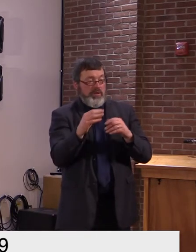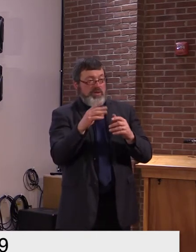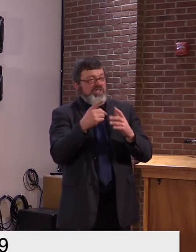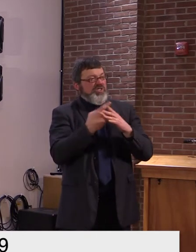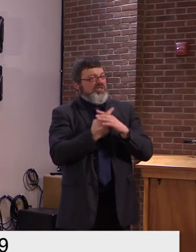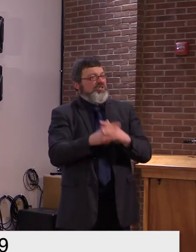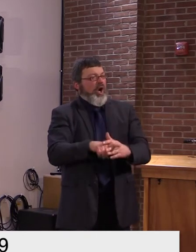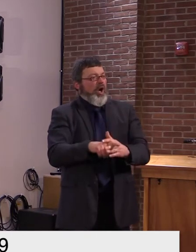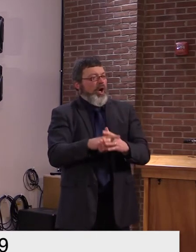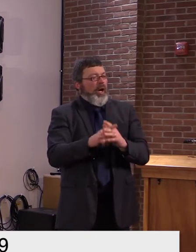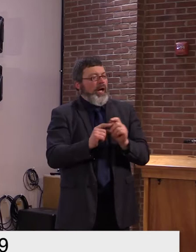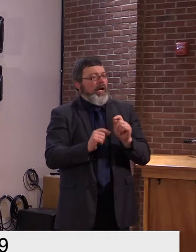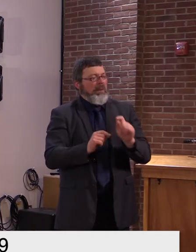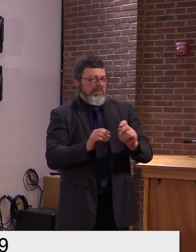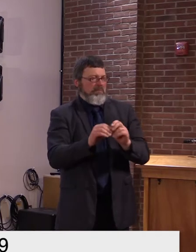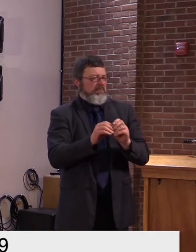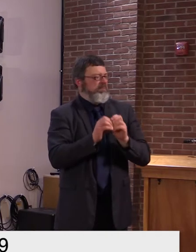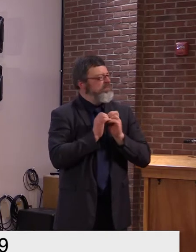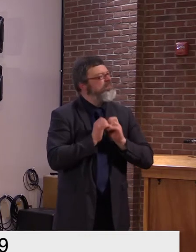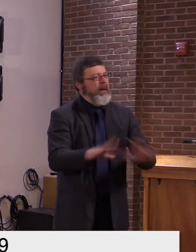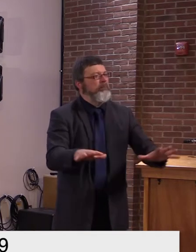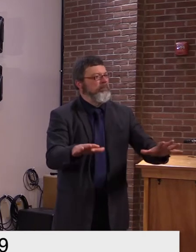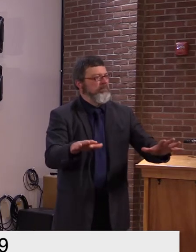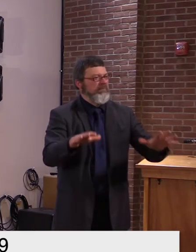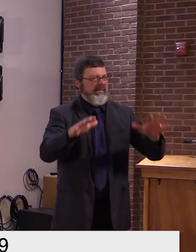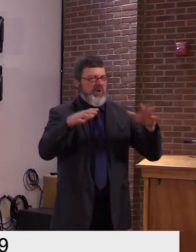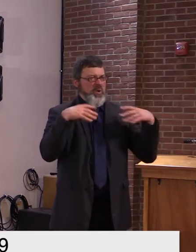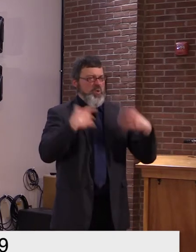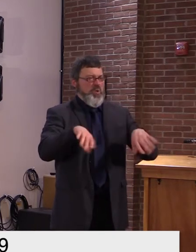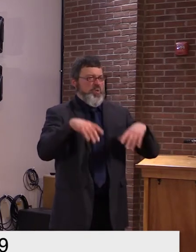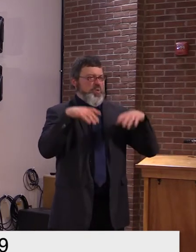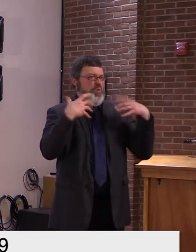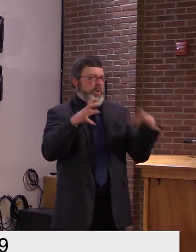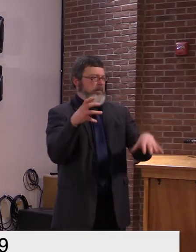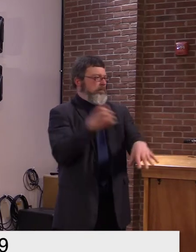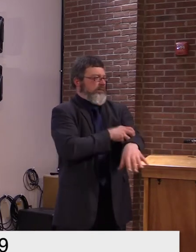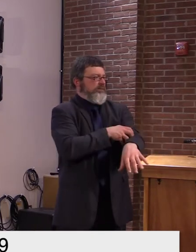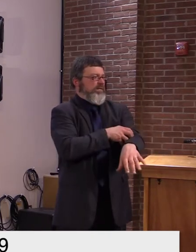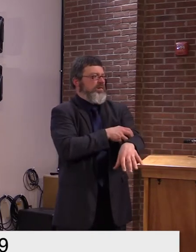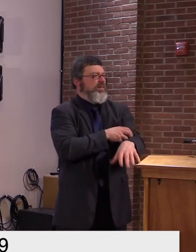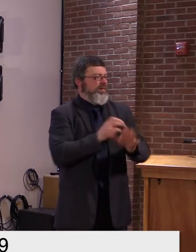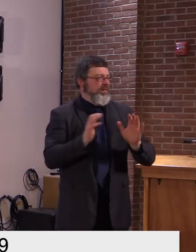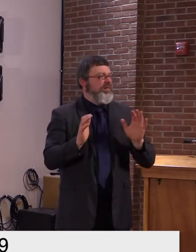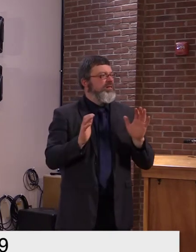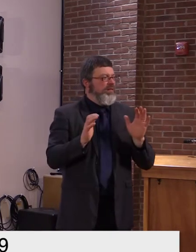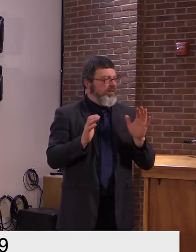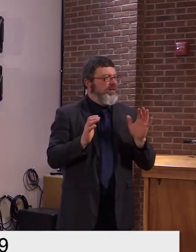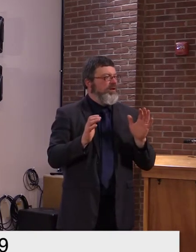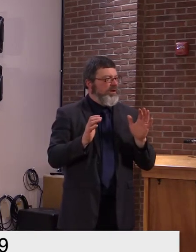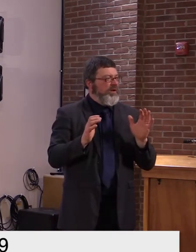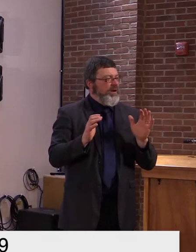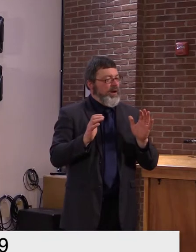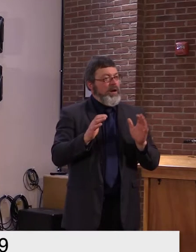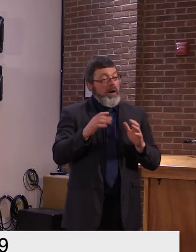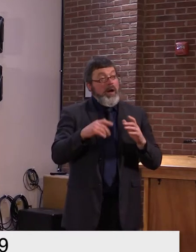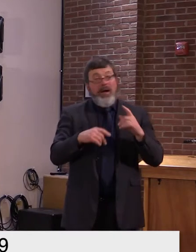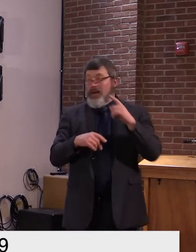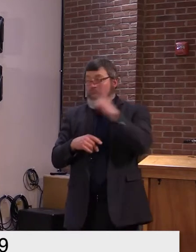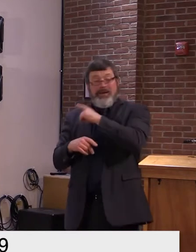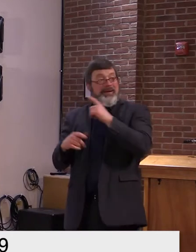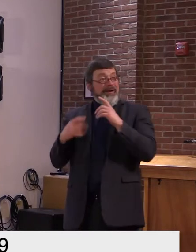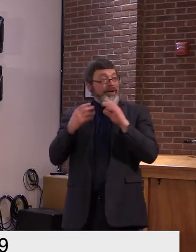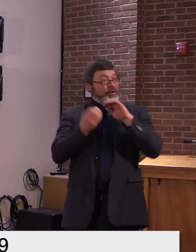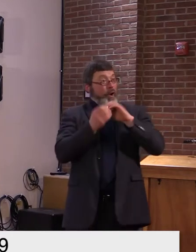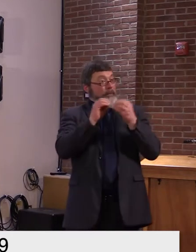once used to, but our cases are quite stable right now, as I've told you. We have regular testing available in many parts